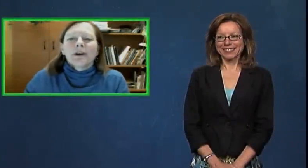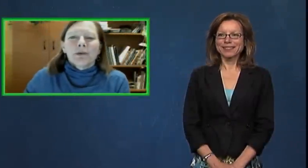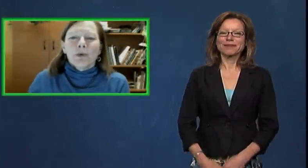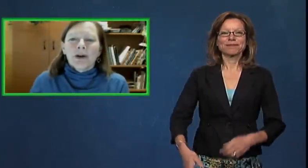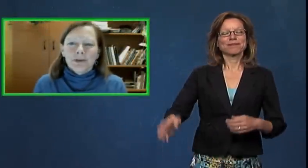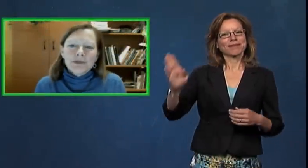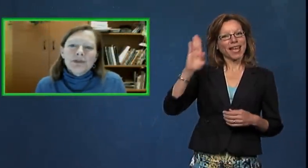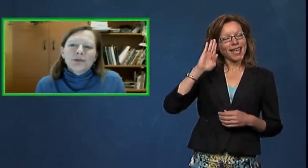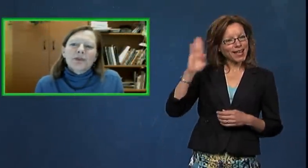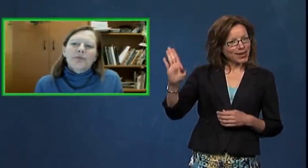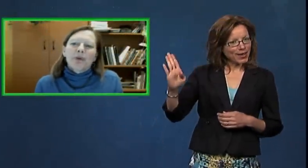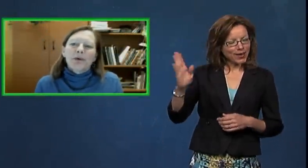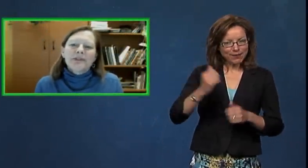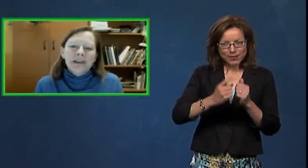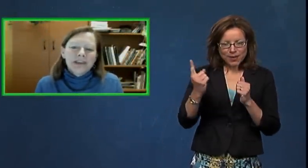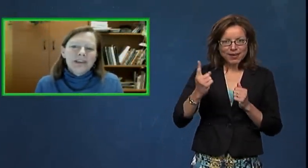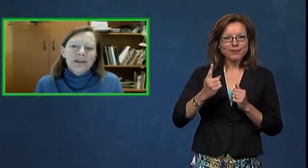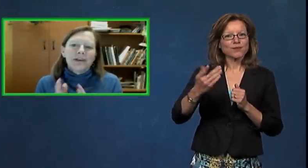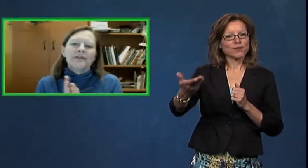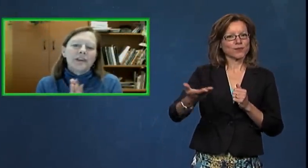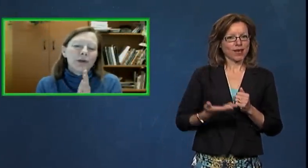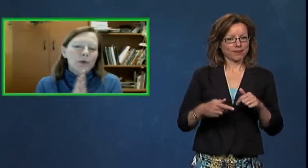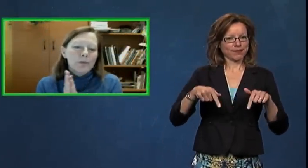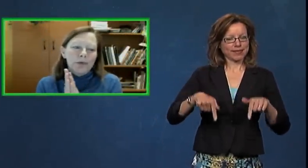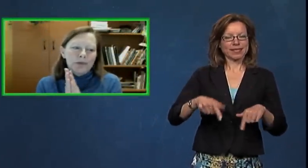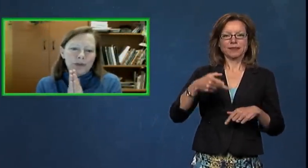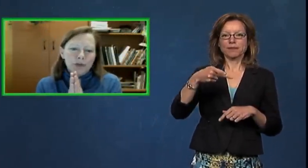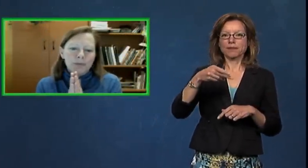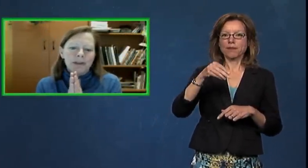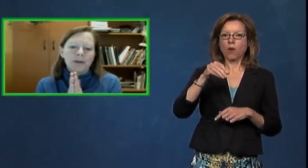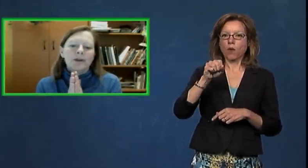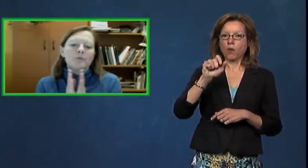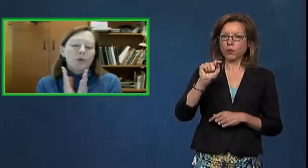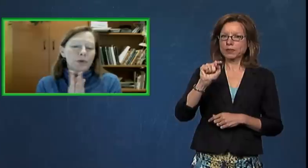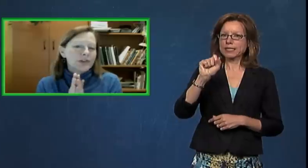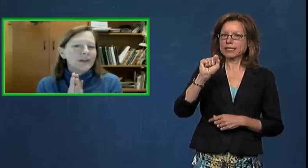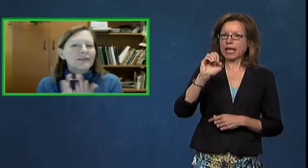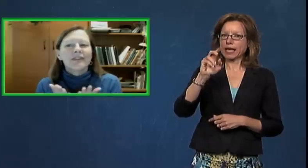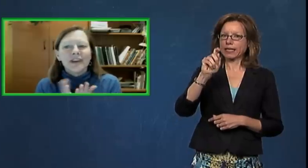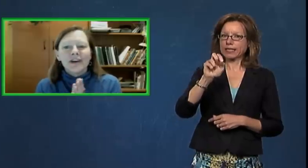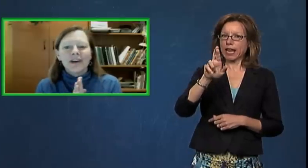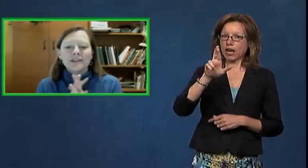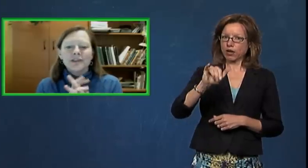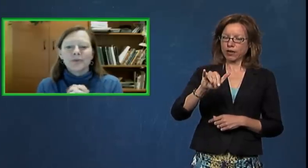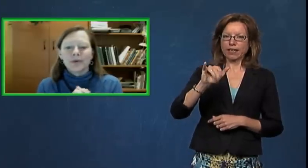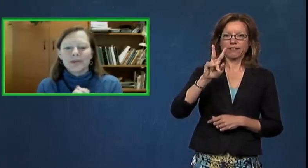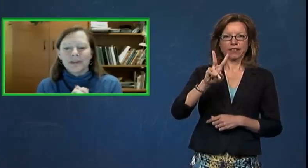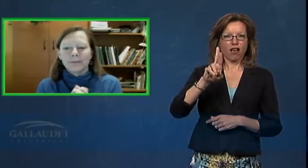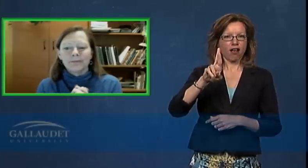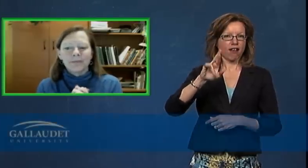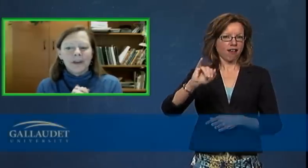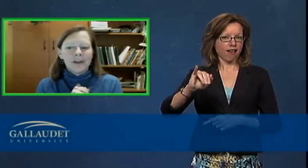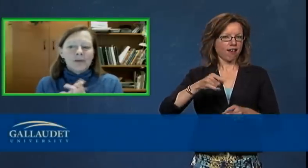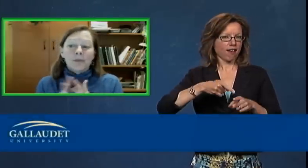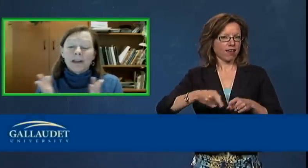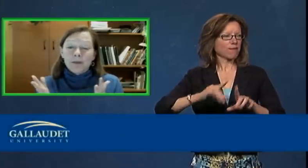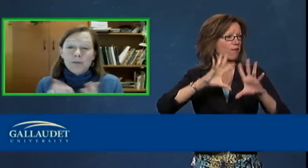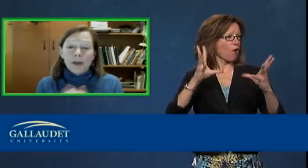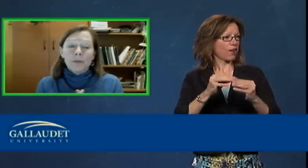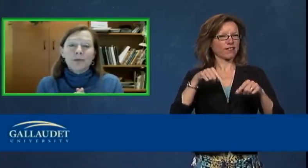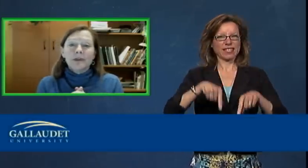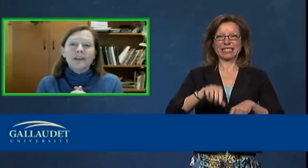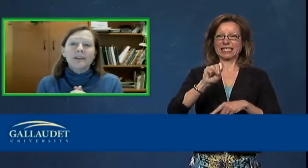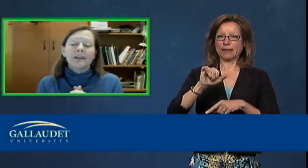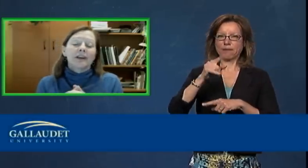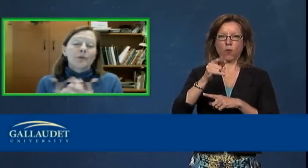Hi, everyone, and welcome to the post-secondary video remote interpreting portion of the VRI Symposium. My name is